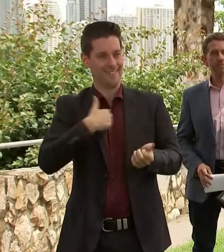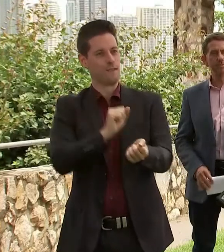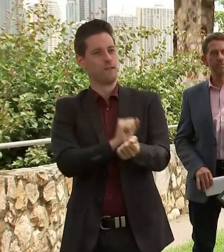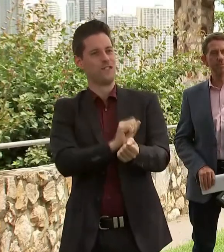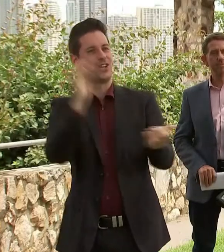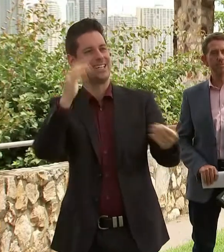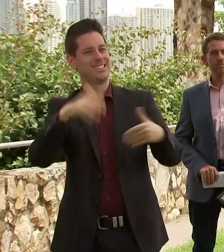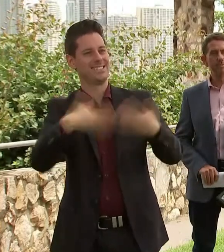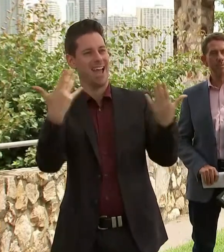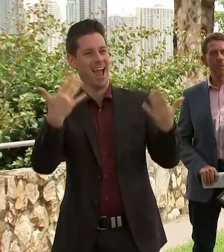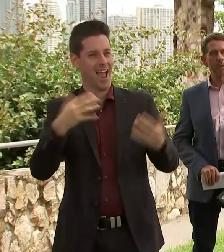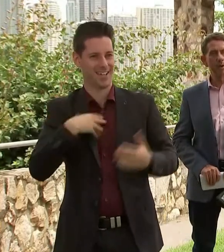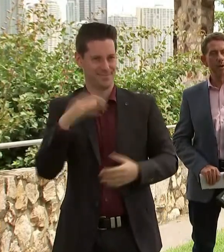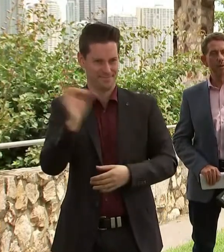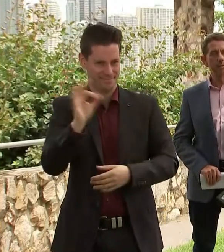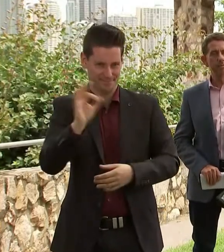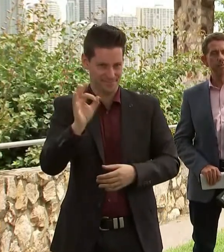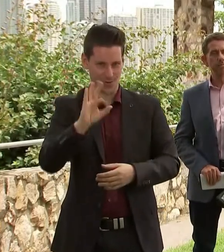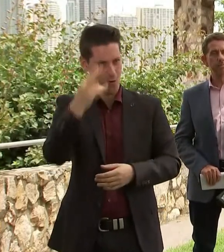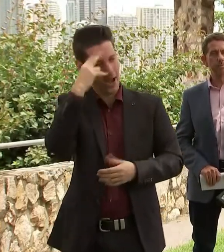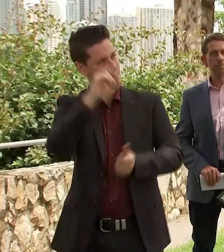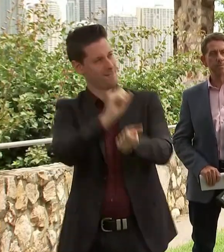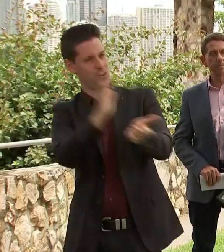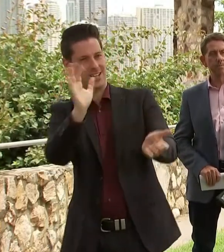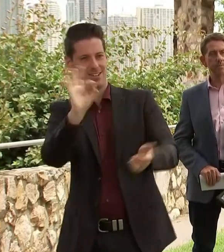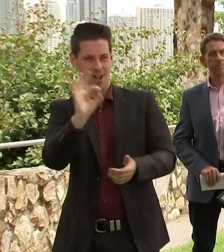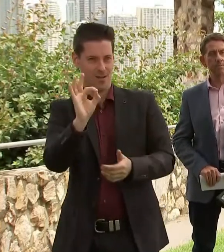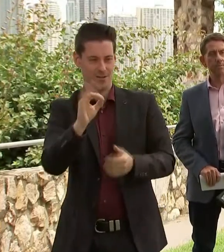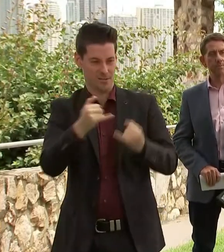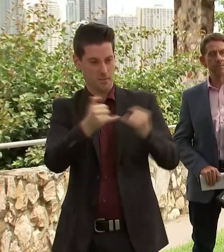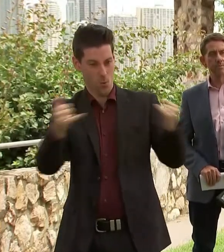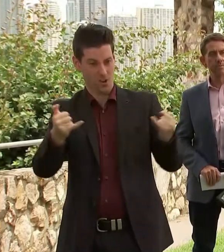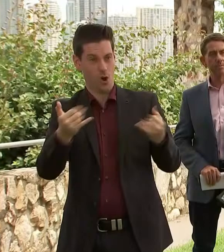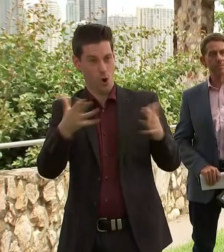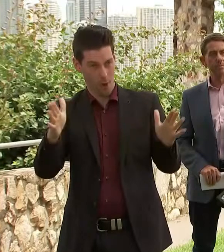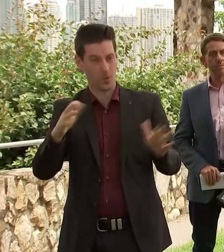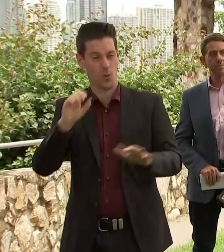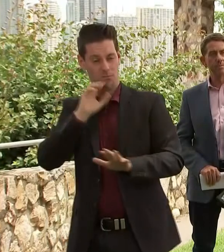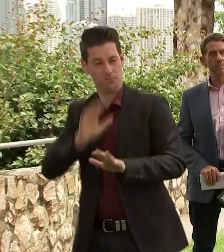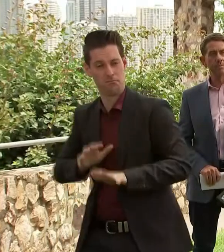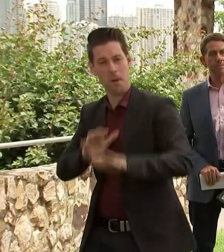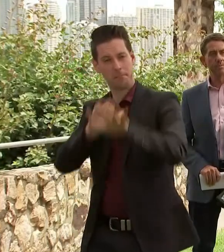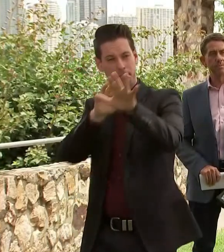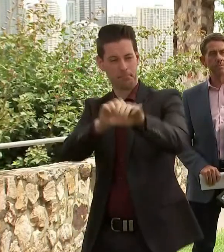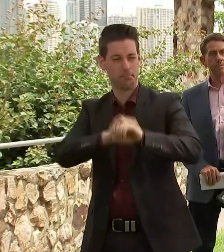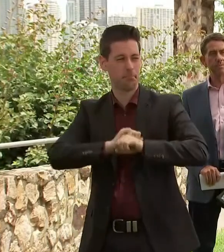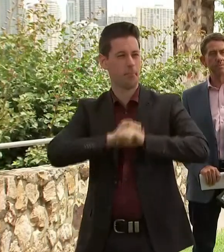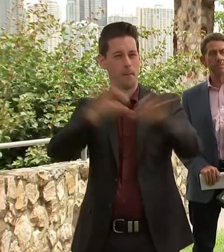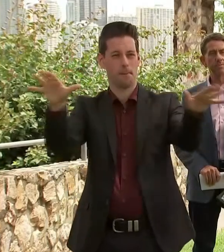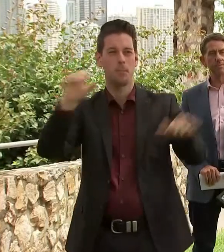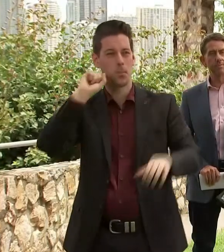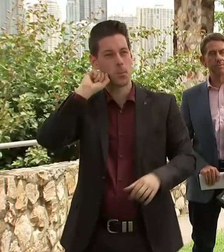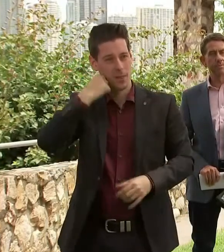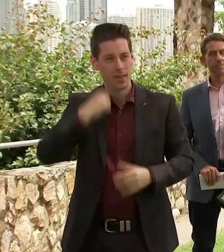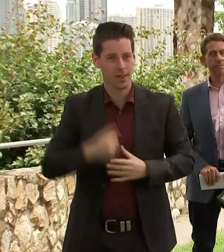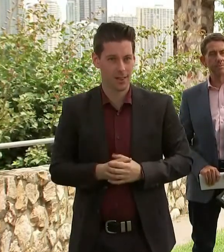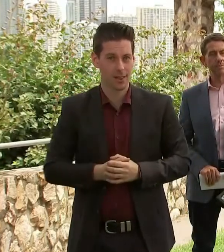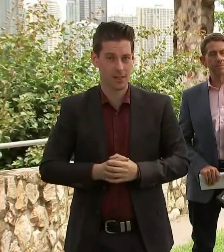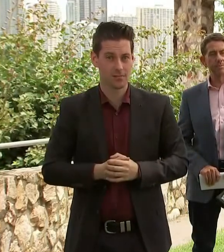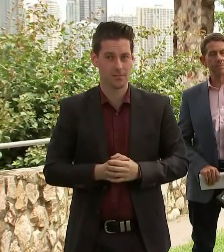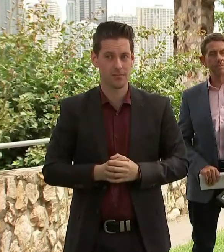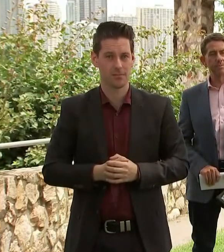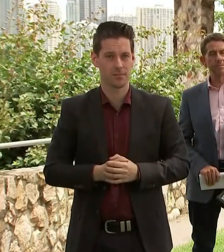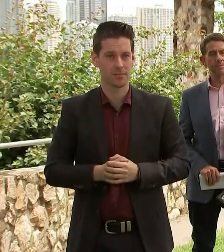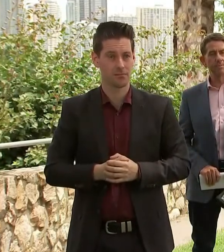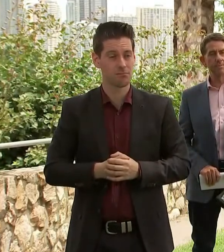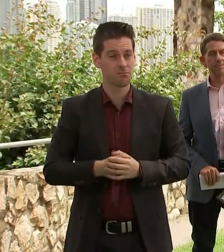it is a case that we absolutely need to prepare for cases. It will be difficult. There will be strain